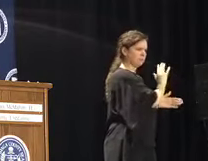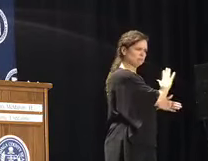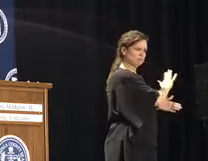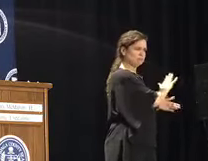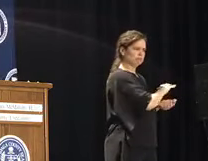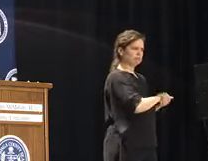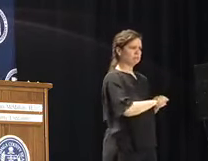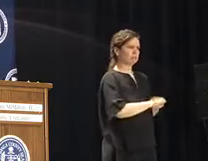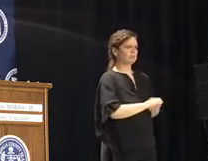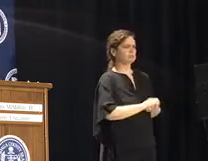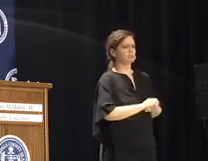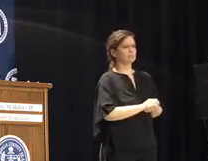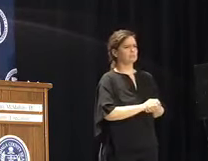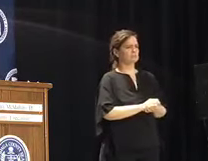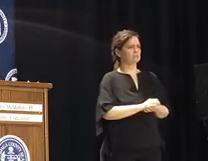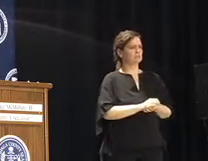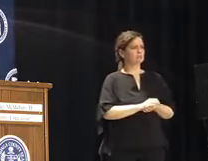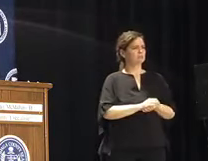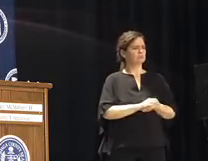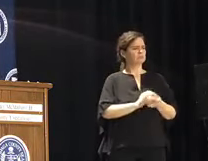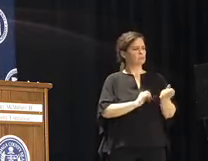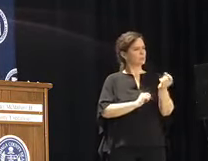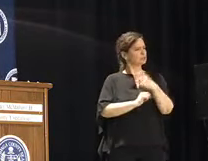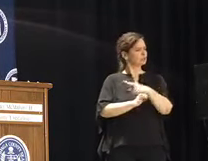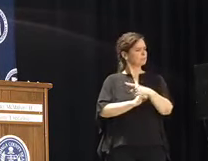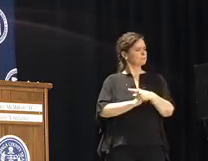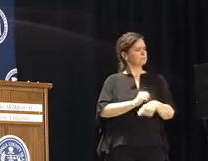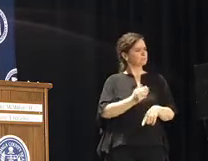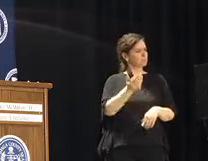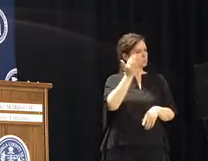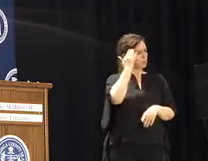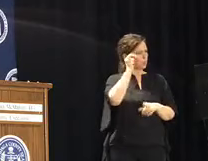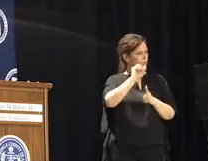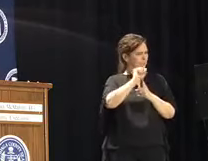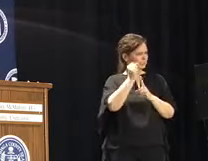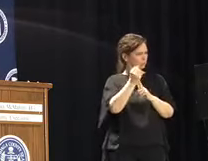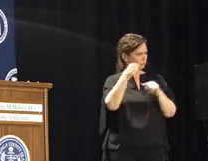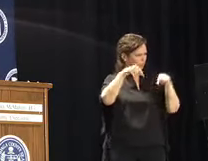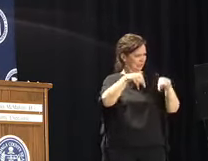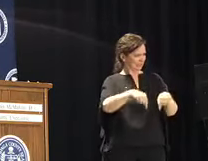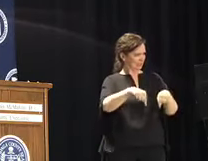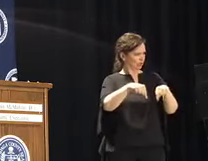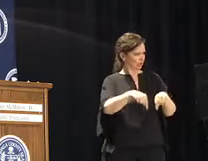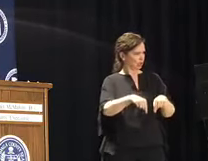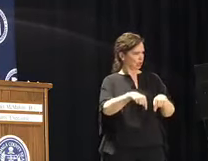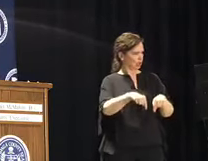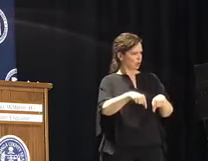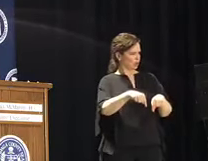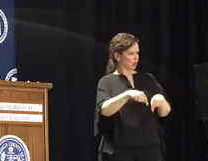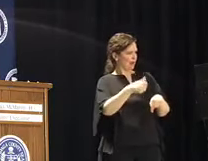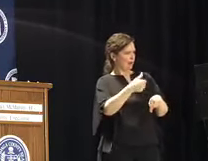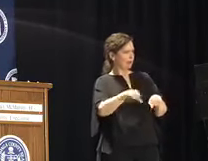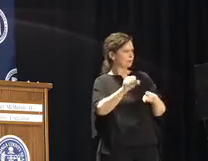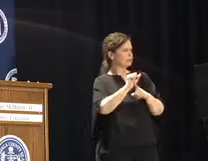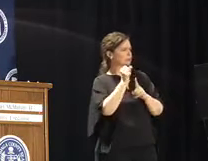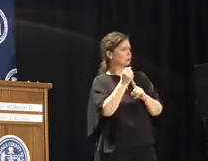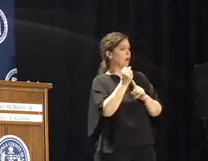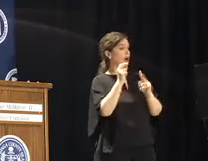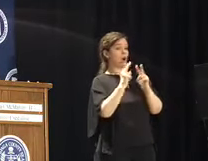who's isolating protectively but then a negative result comes back needs some sort of proof to return to normal life? I have not heard